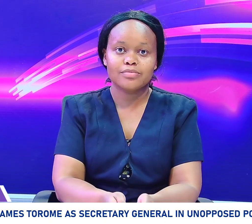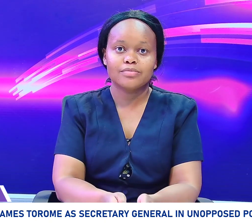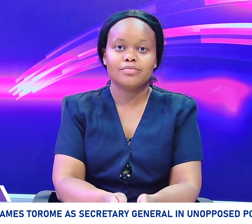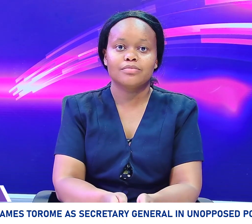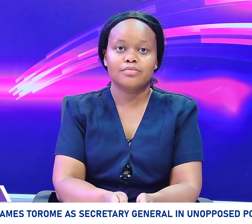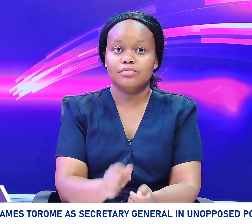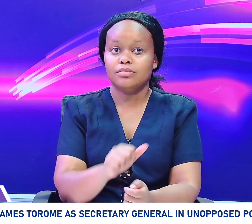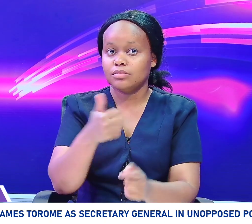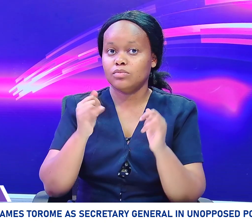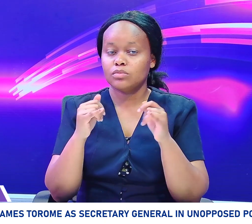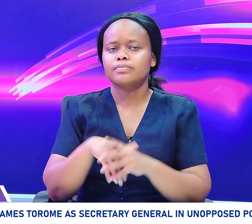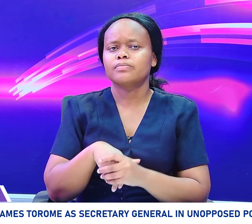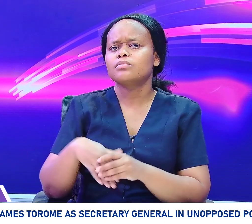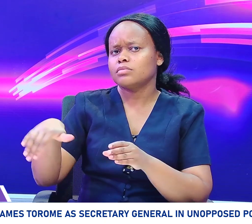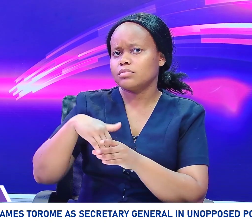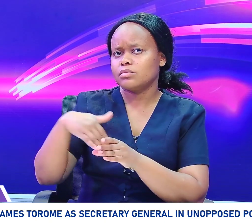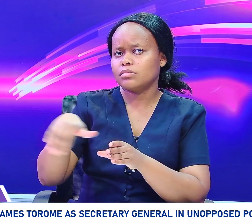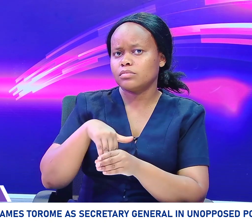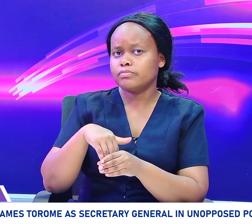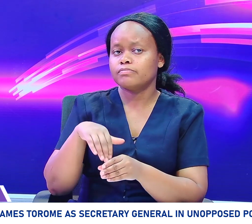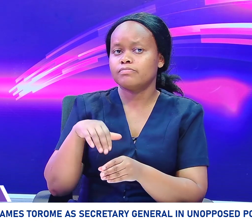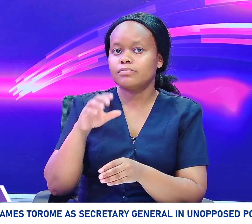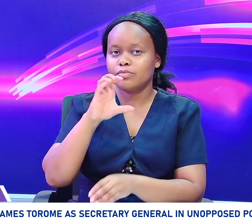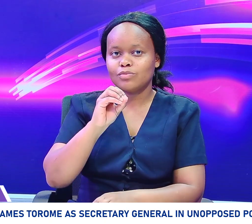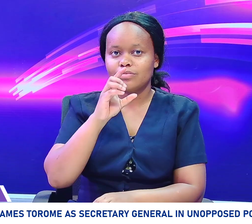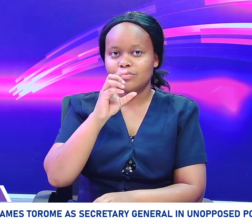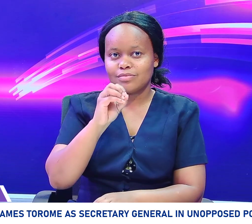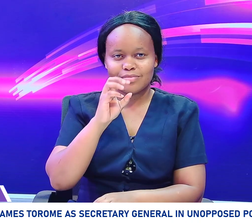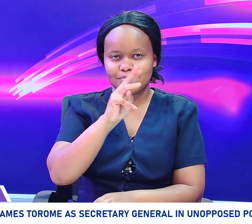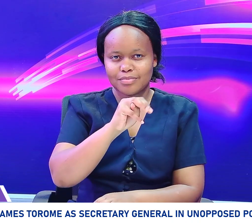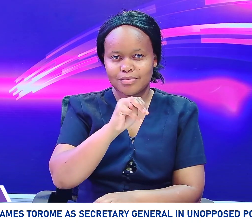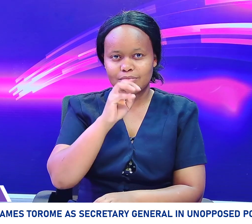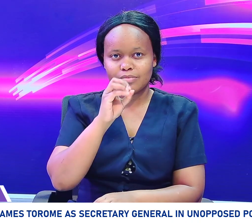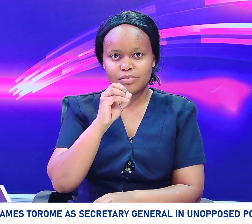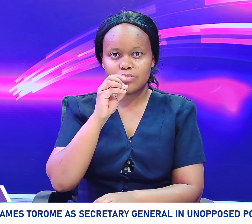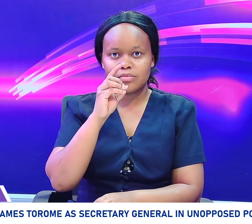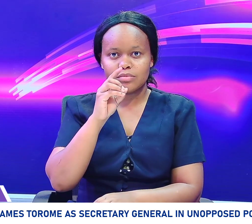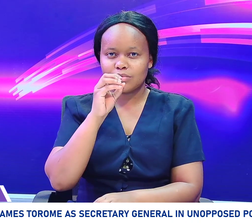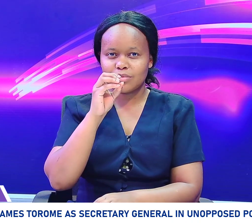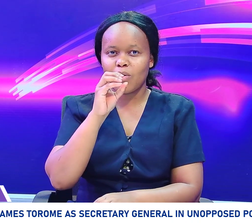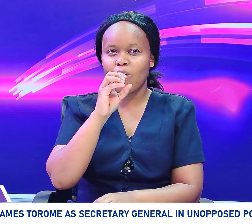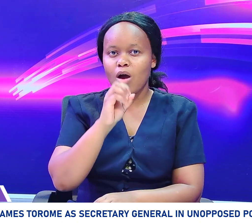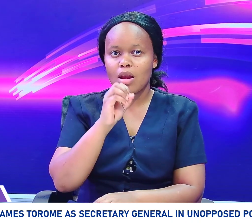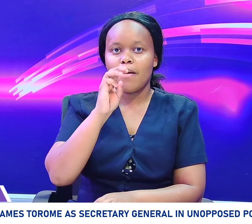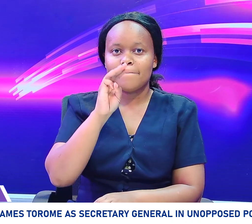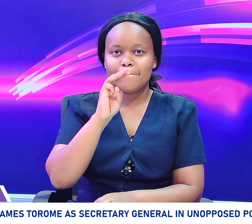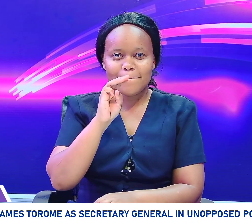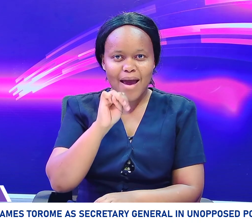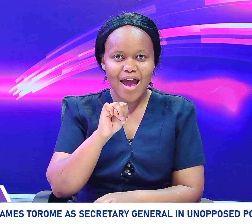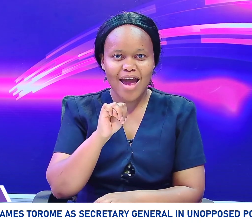And away from that, we have members of the Orange Democratic Movement in Kakamega County have